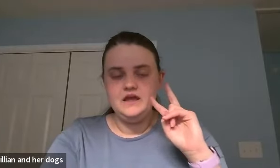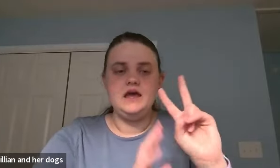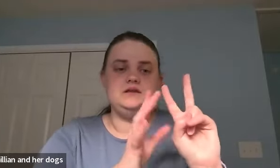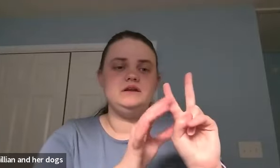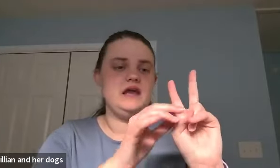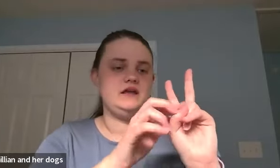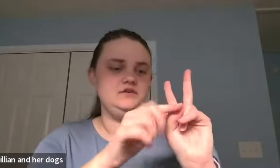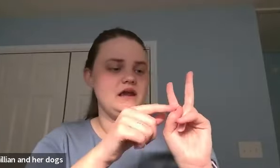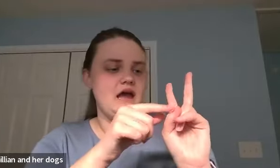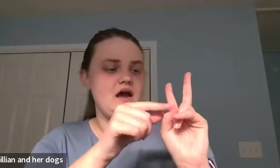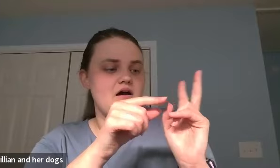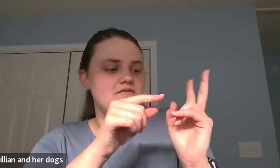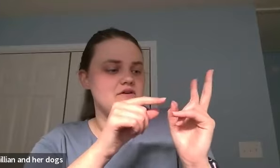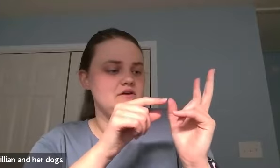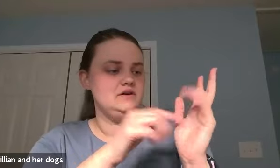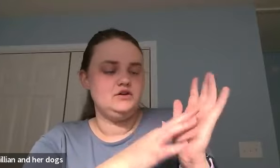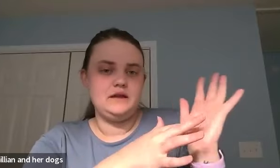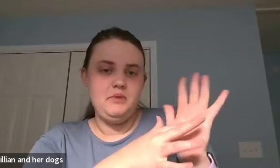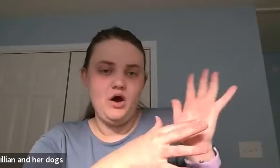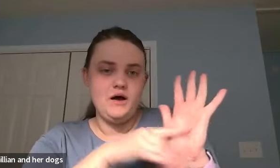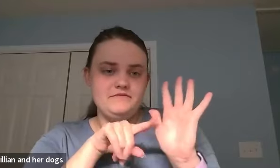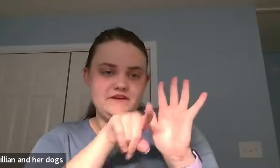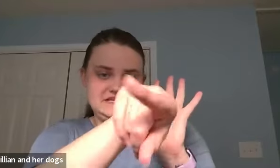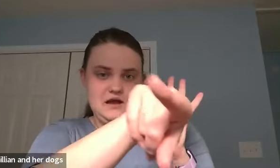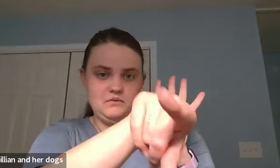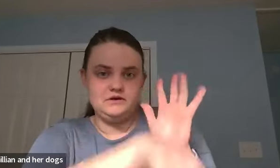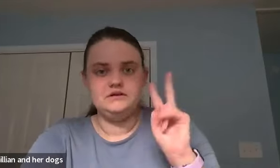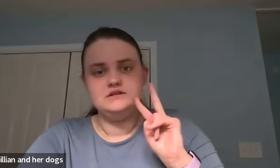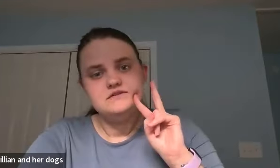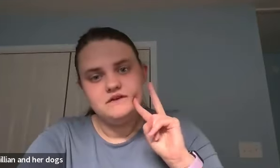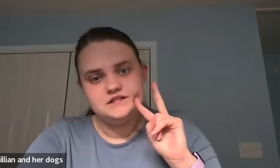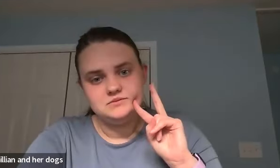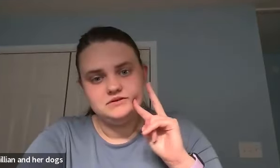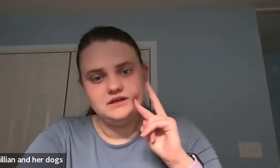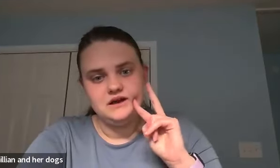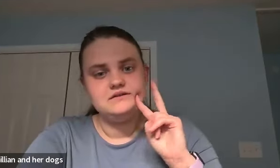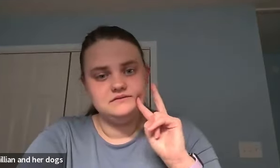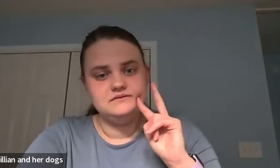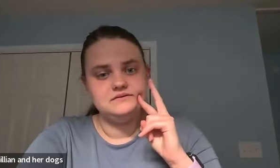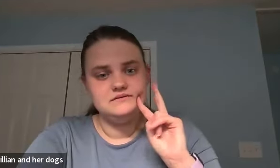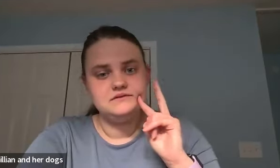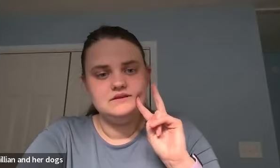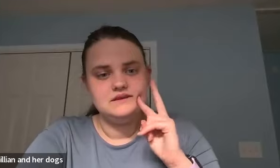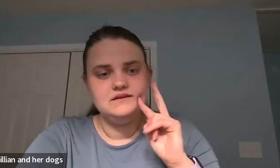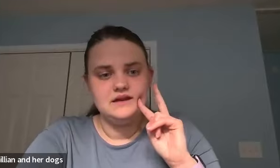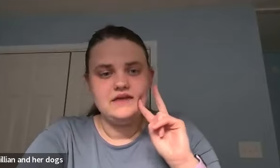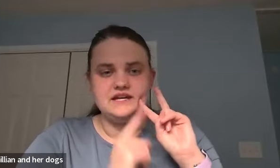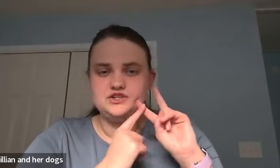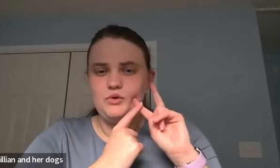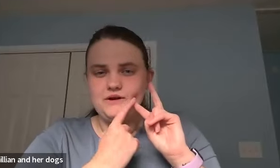And you want to have your like palm facing outward, vegetable. Yeah. And then it's your pointer